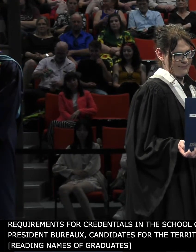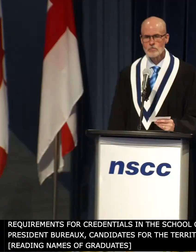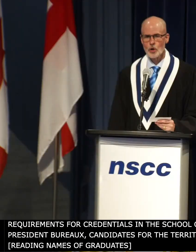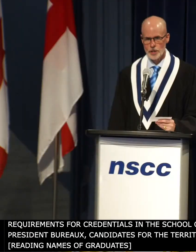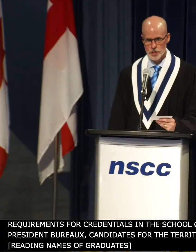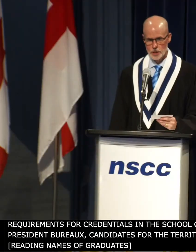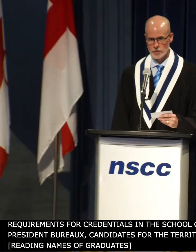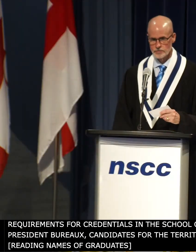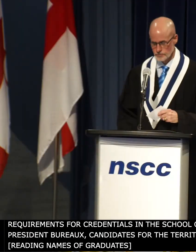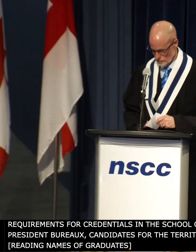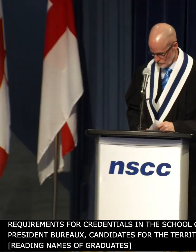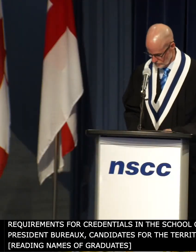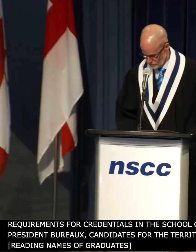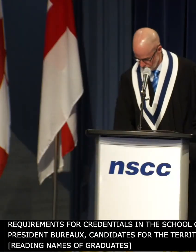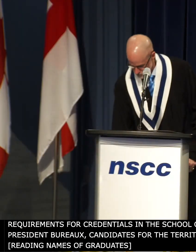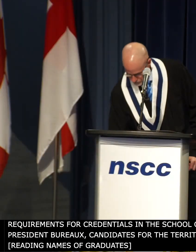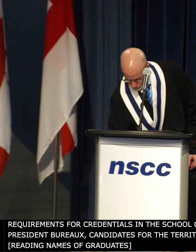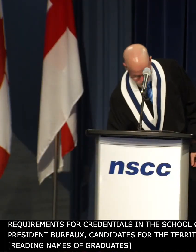Connor Morrissey.